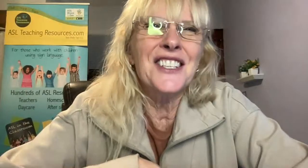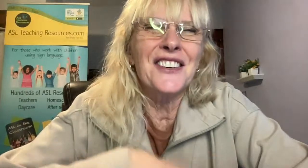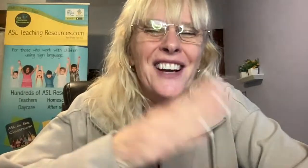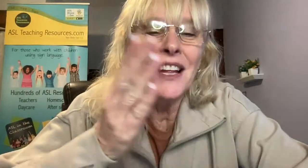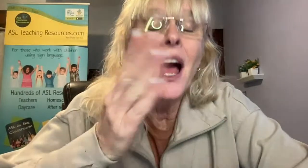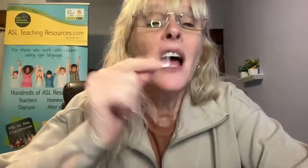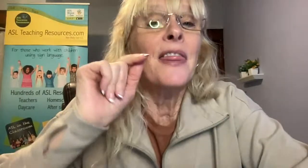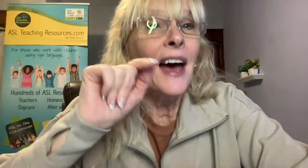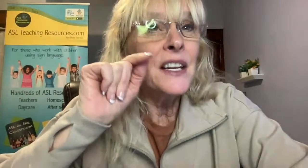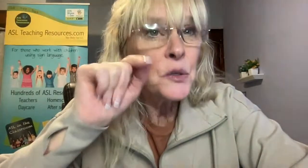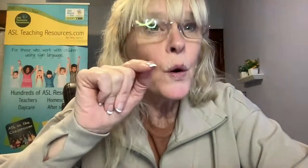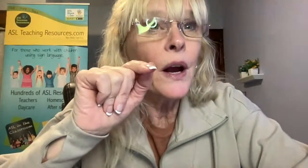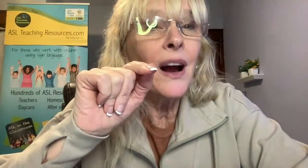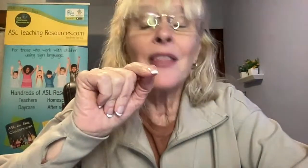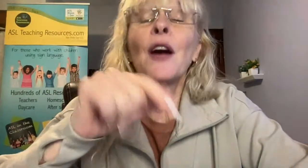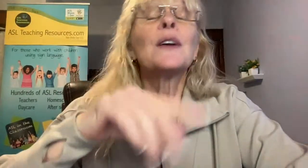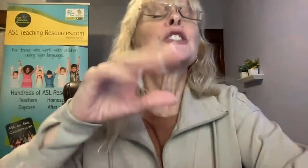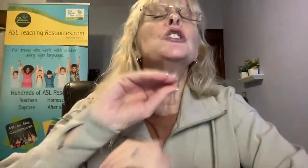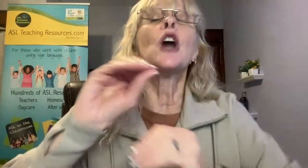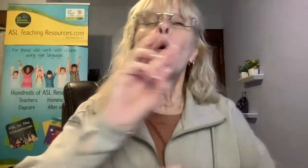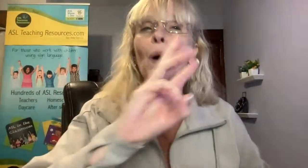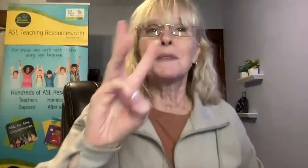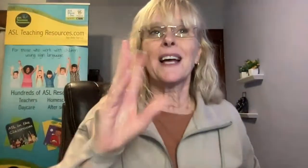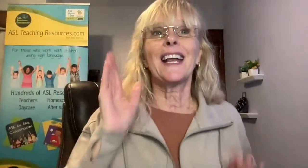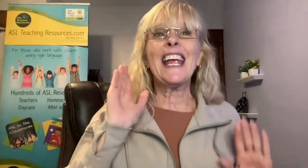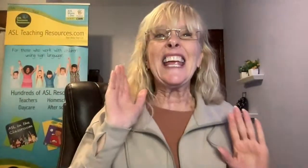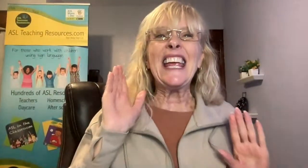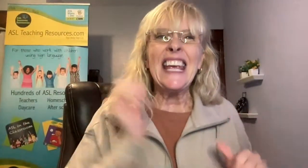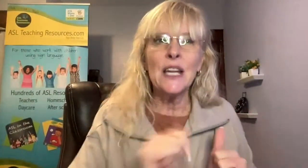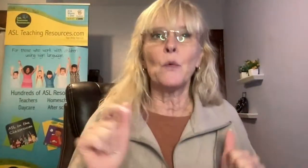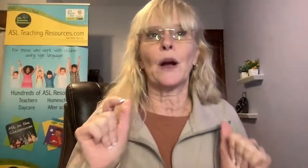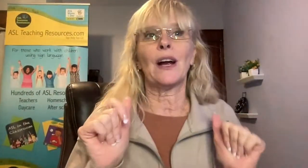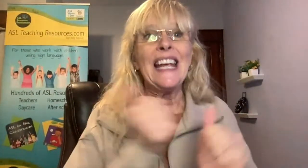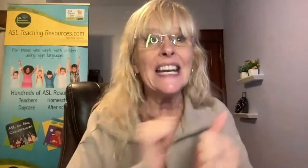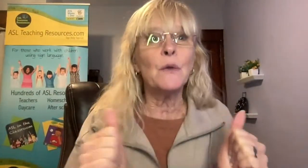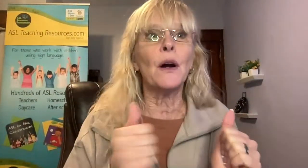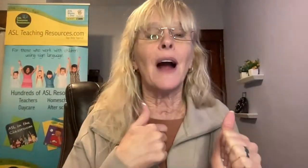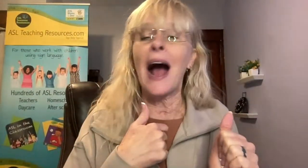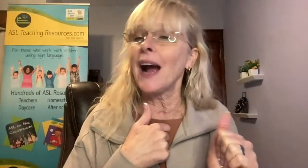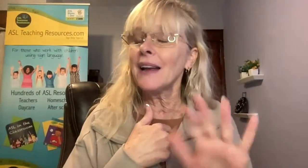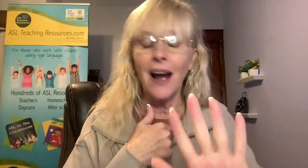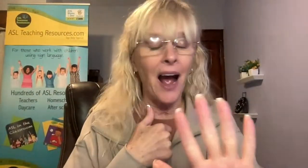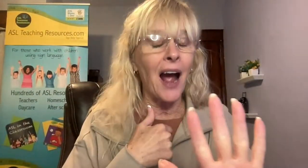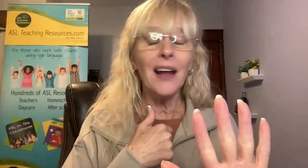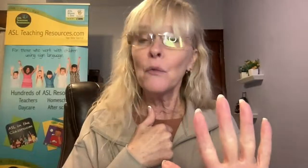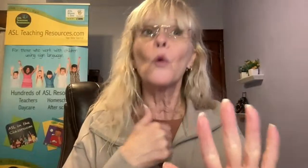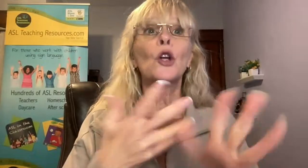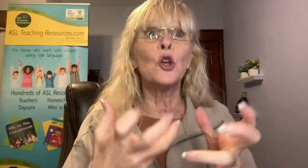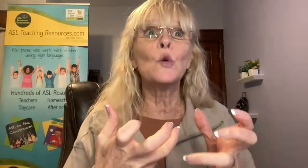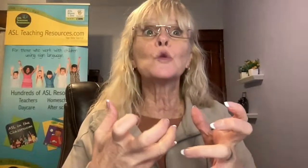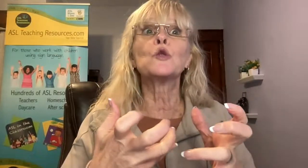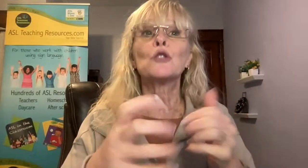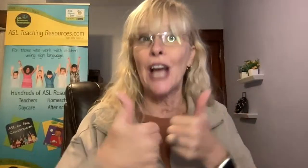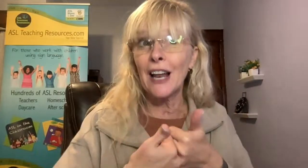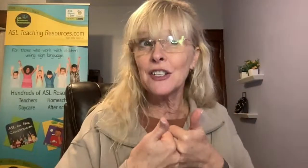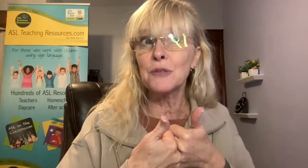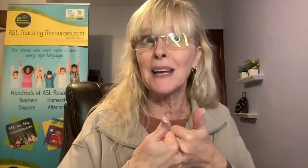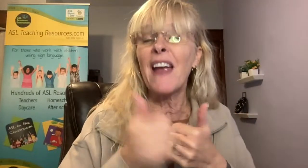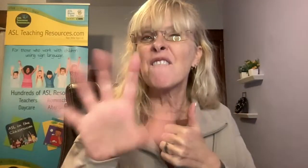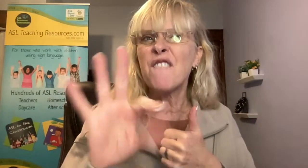you, right? That is where there is no website anywhere. I want you to challenge me and